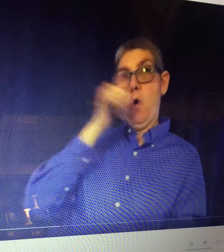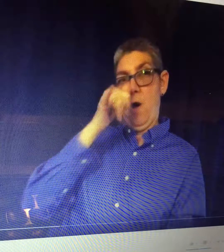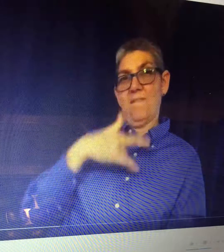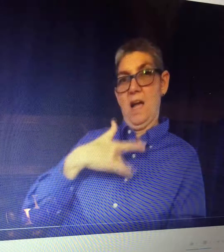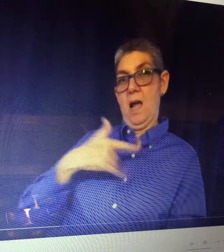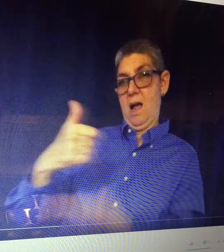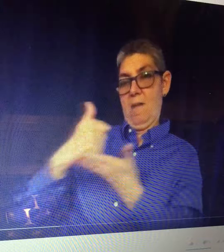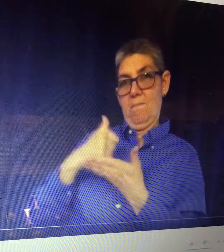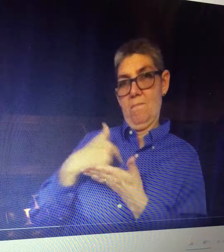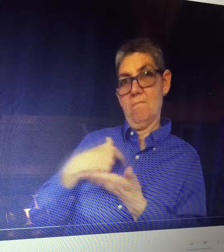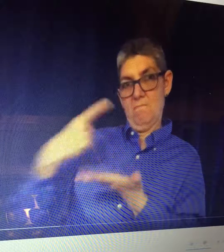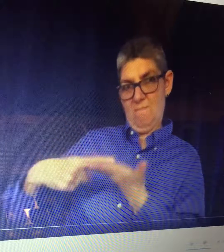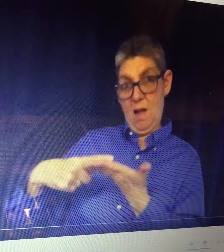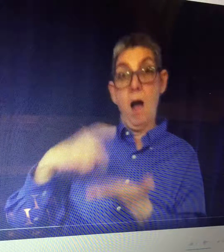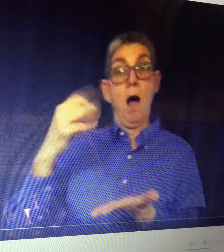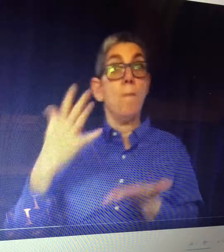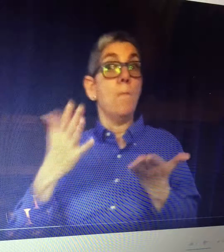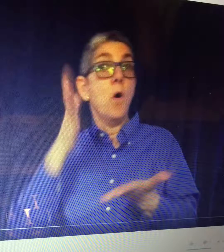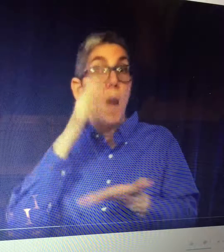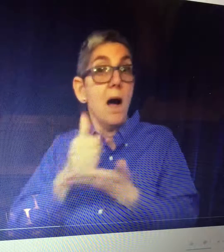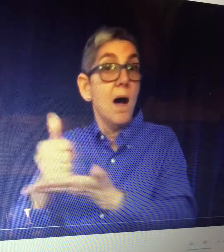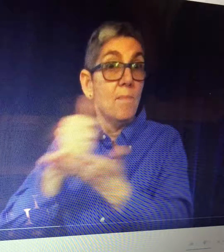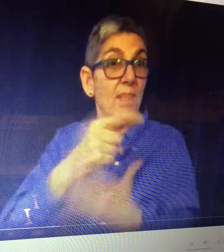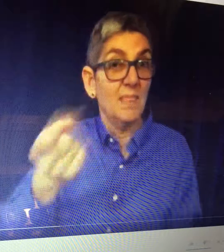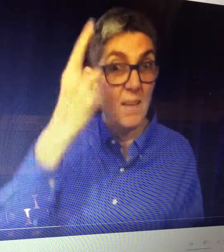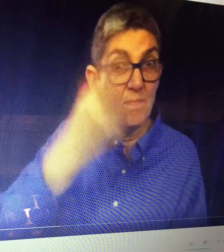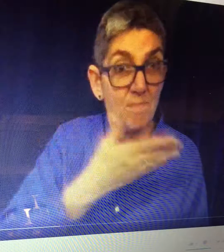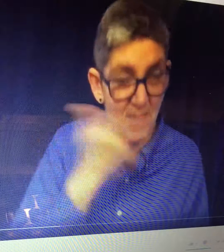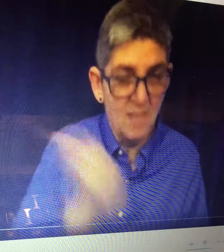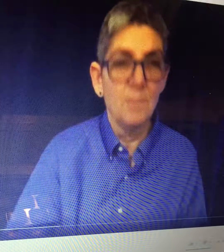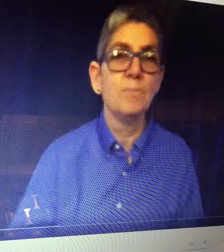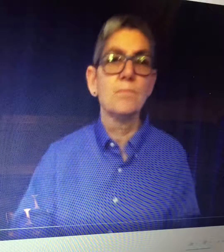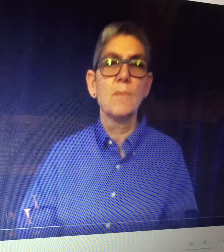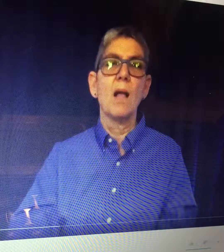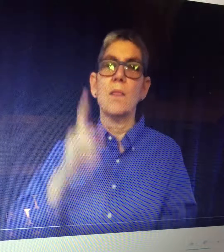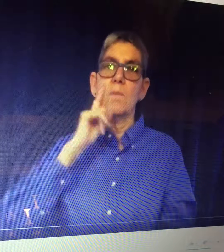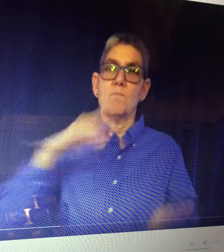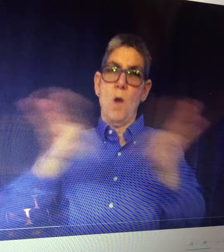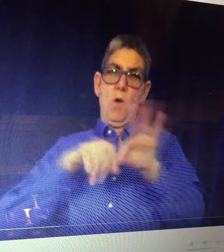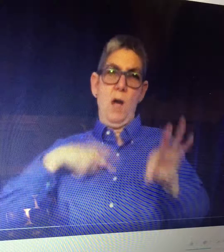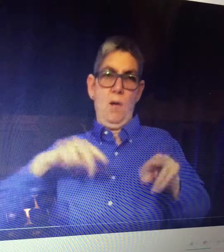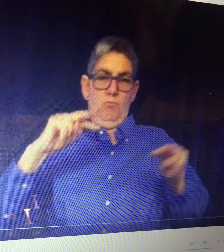through them and find the best that would really help me with my discussion and really help all of y'all understand better.